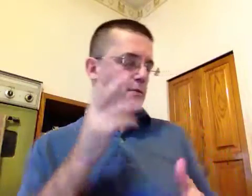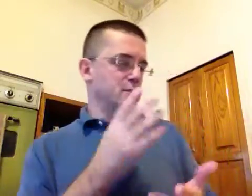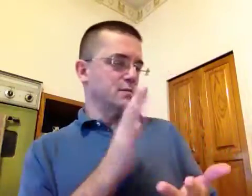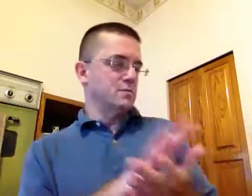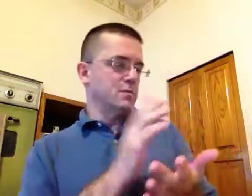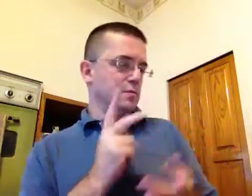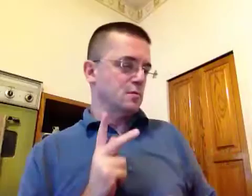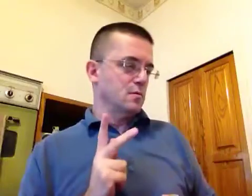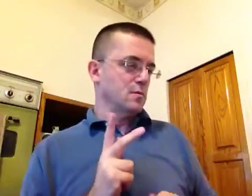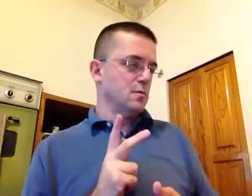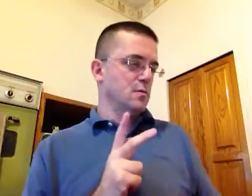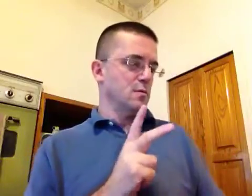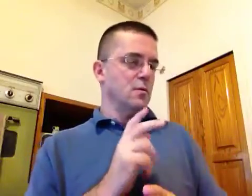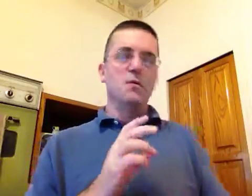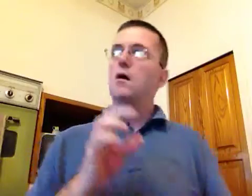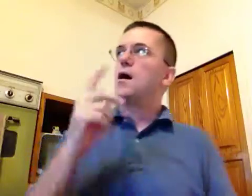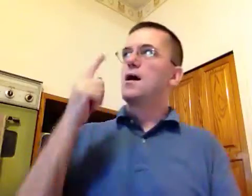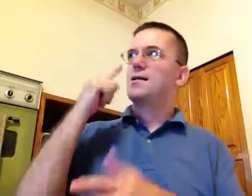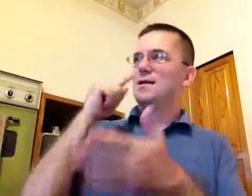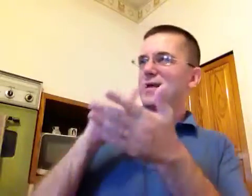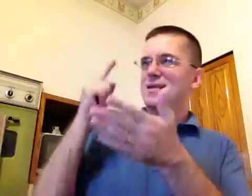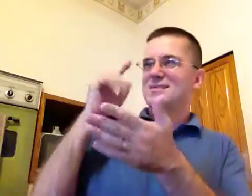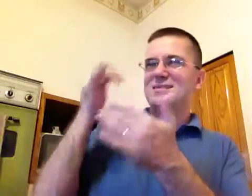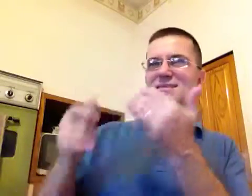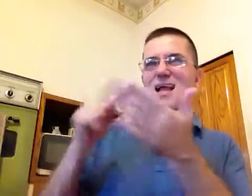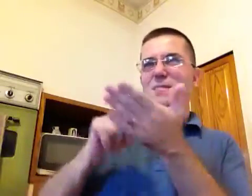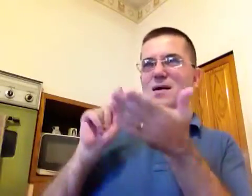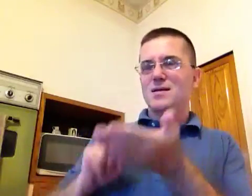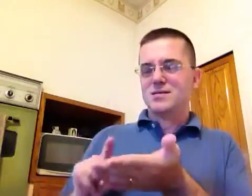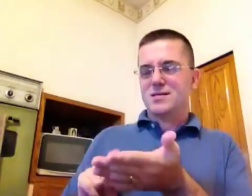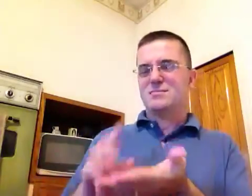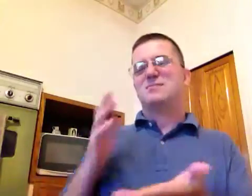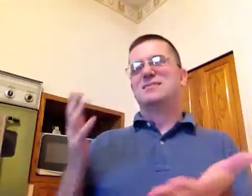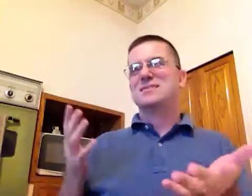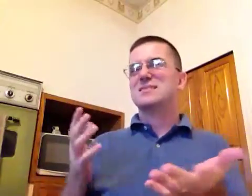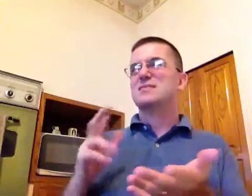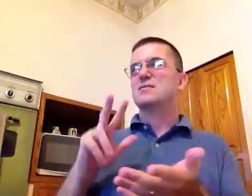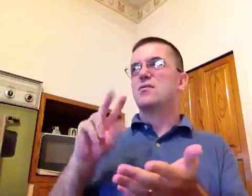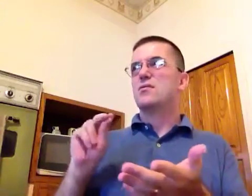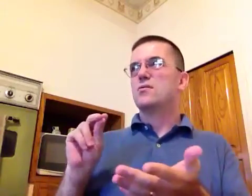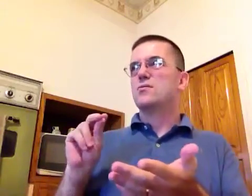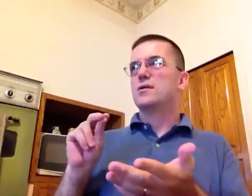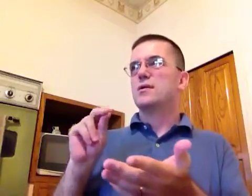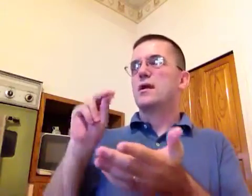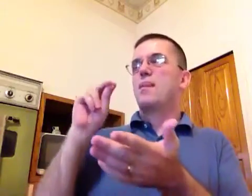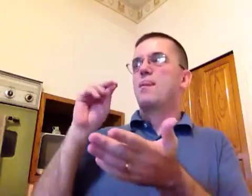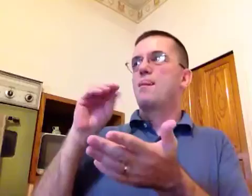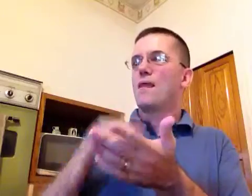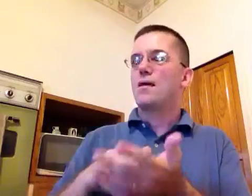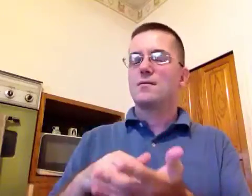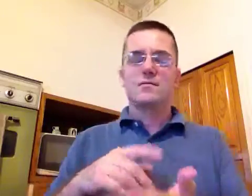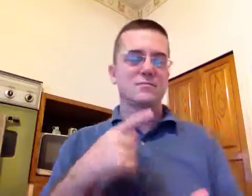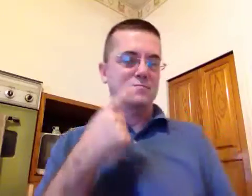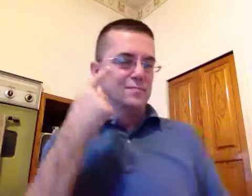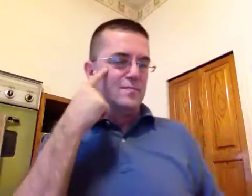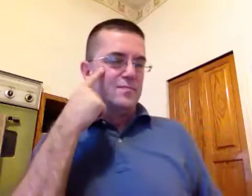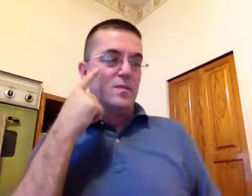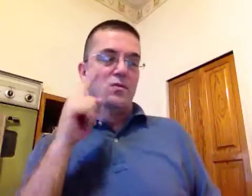$23,000. Okay. Well, you guys can take a little bit more time in Financial Peace University. You've only been in there 2 weeks.